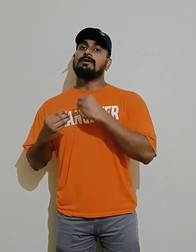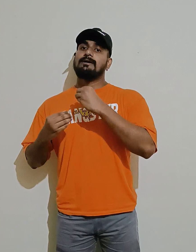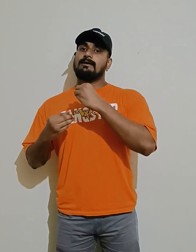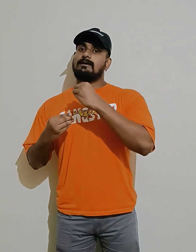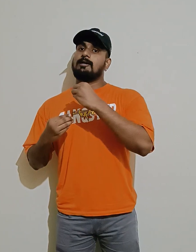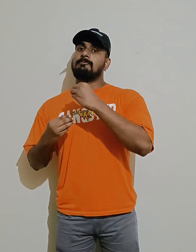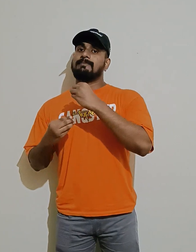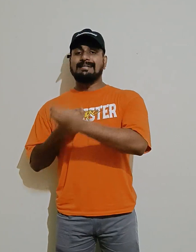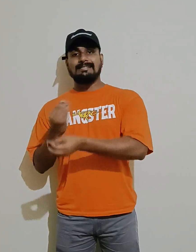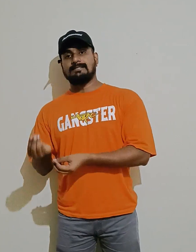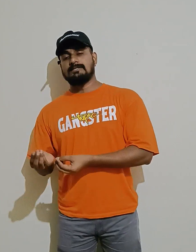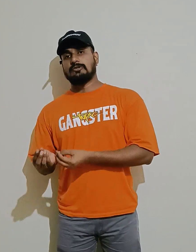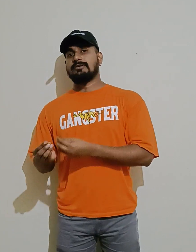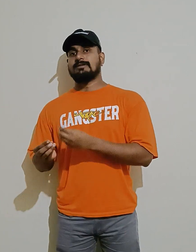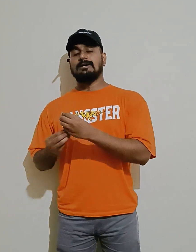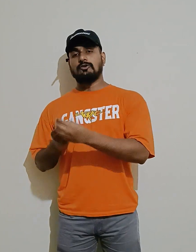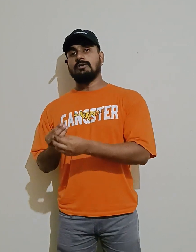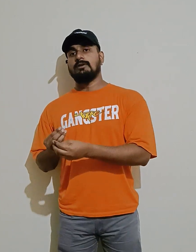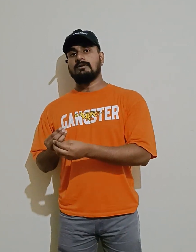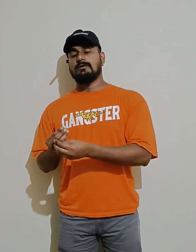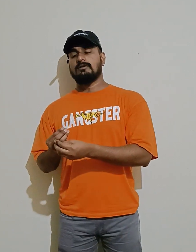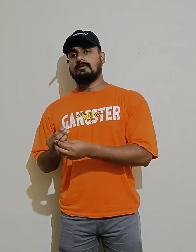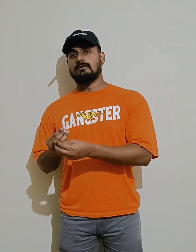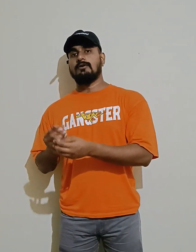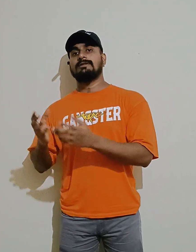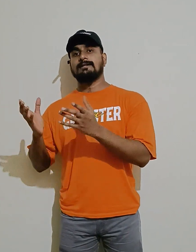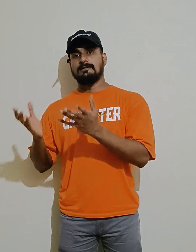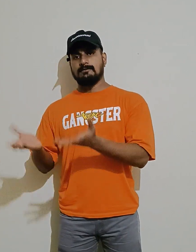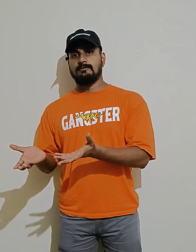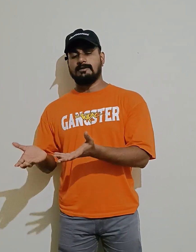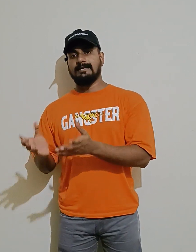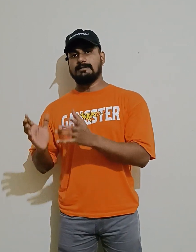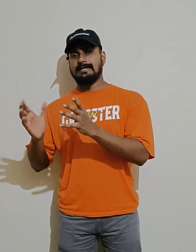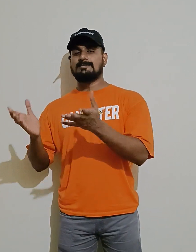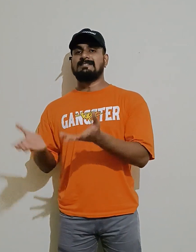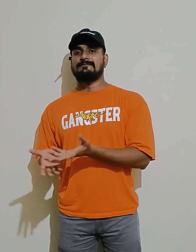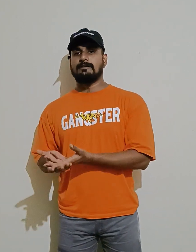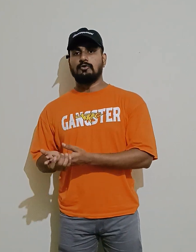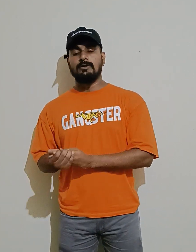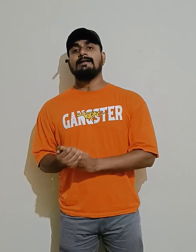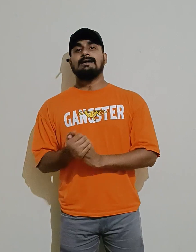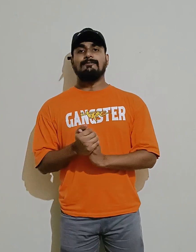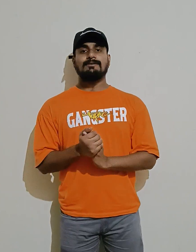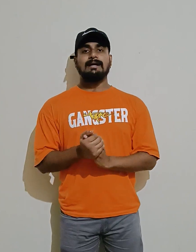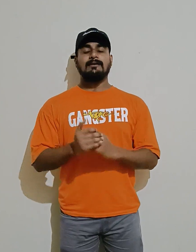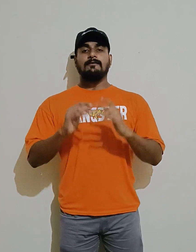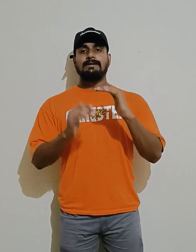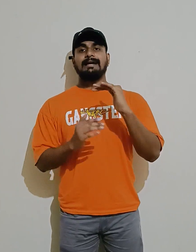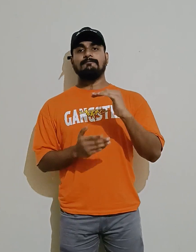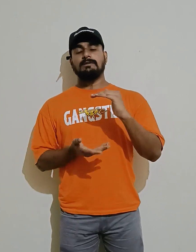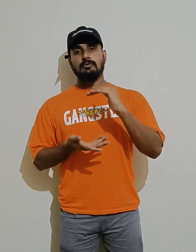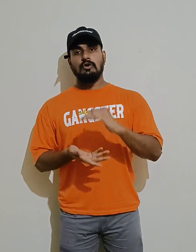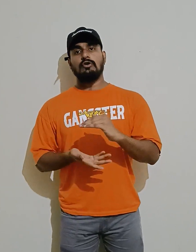to make decisions or control on the that specific code. After that we have the block